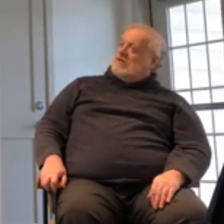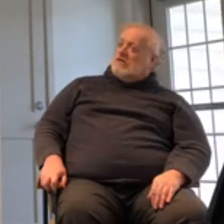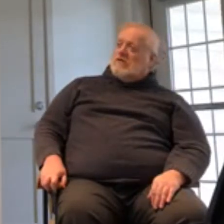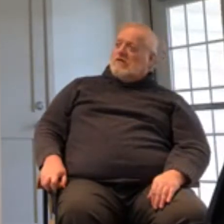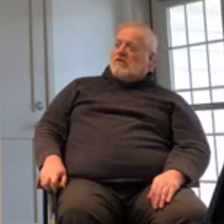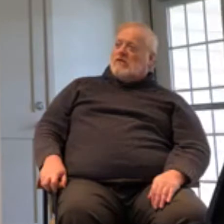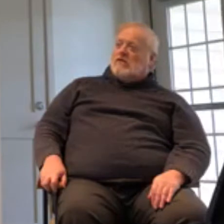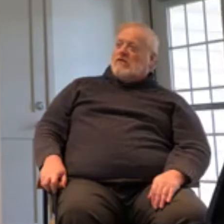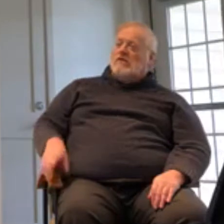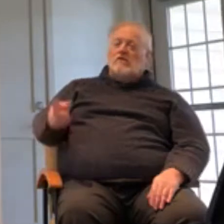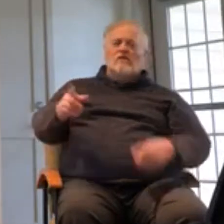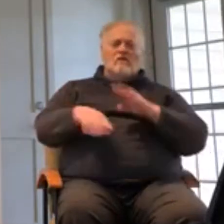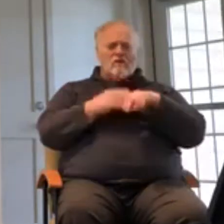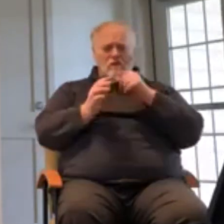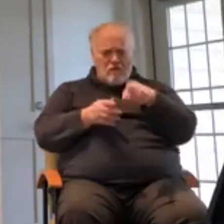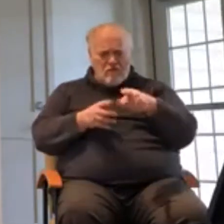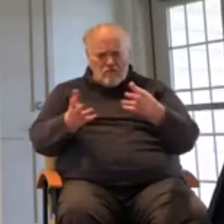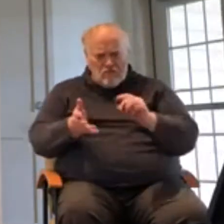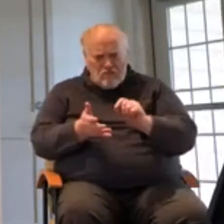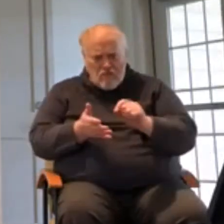I'll put on there.